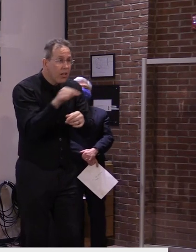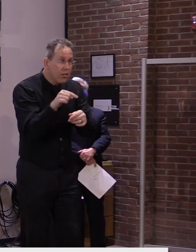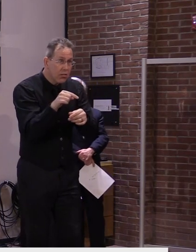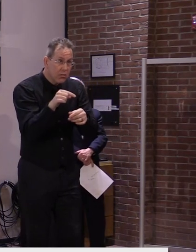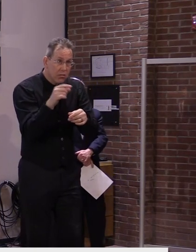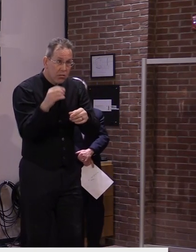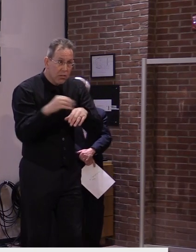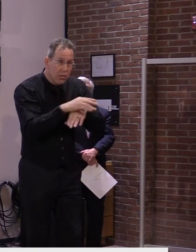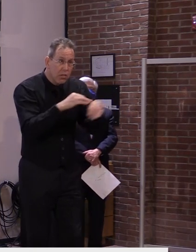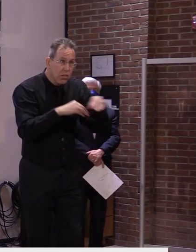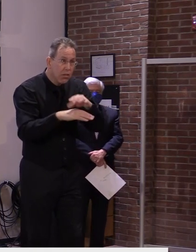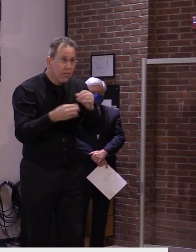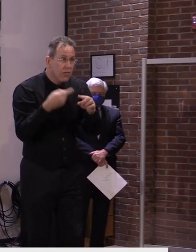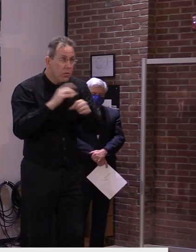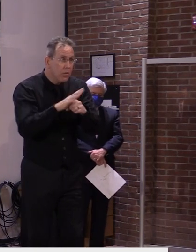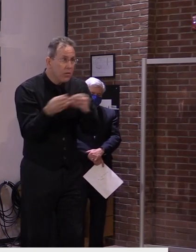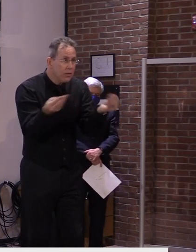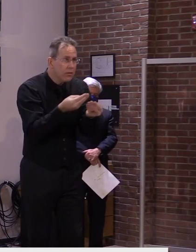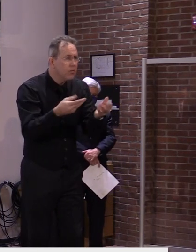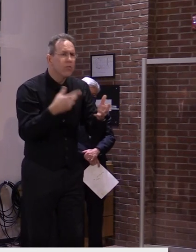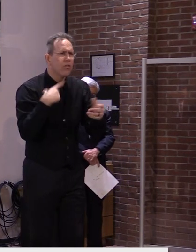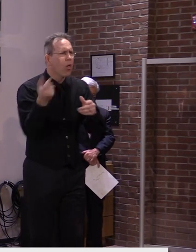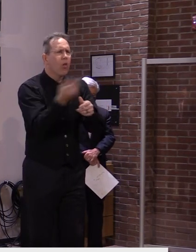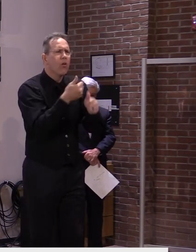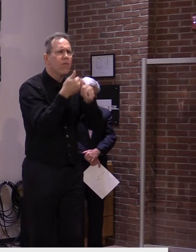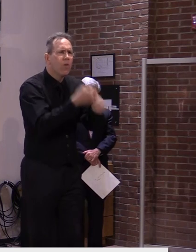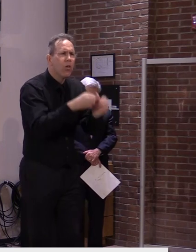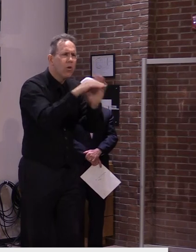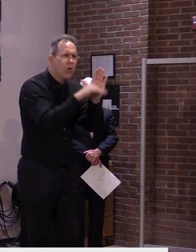including wearing a mask, so we can keep our schools open.